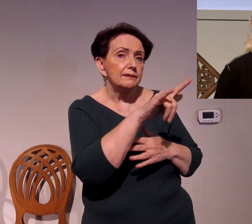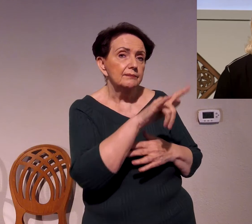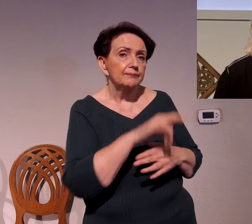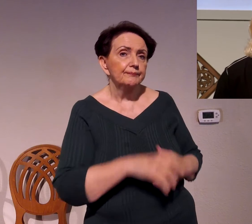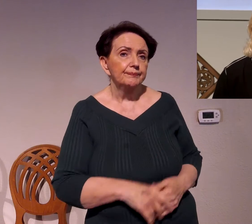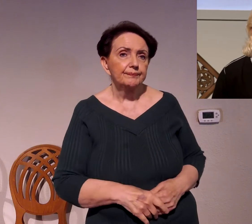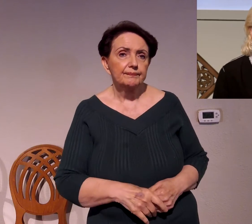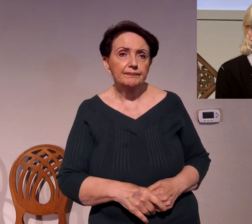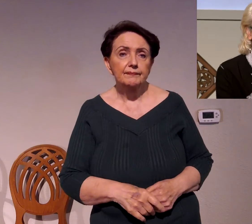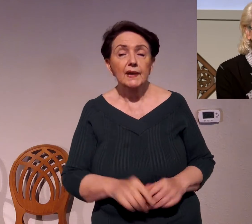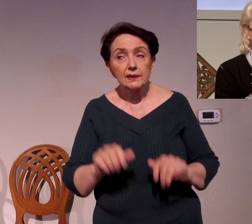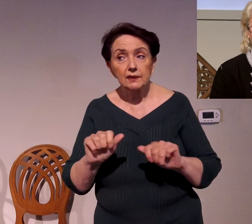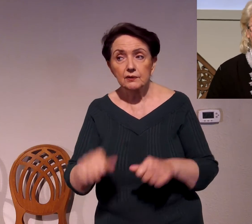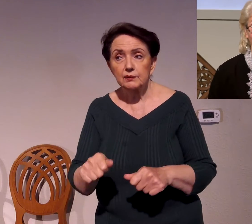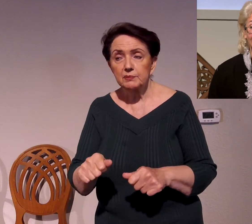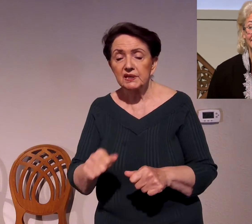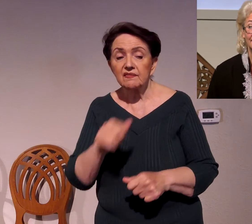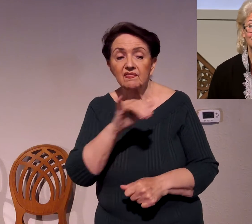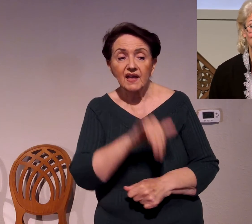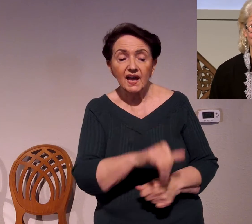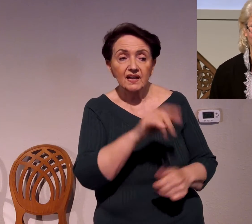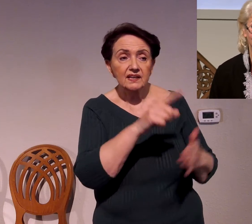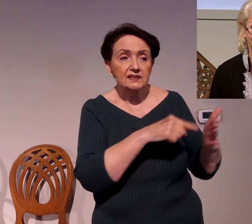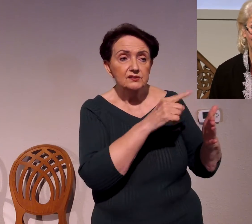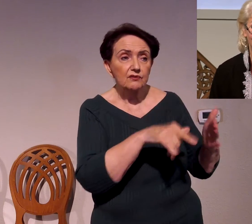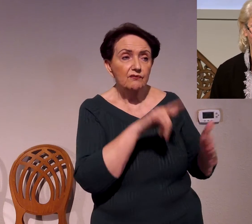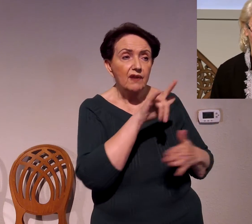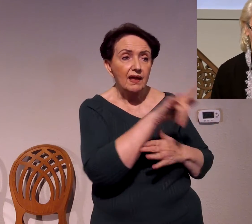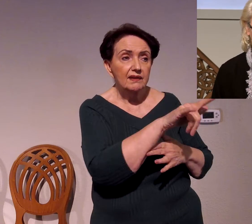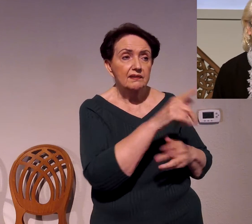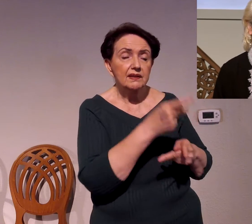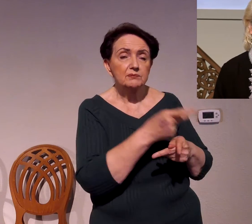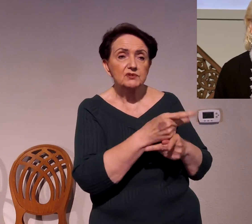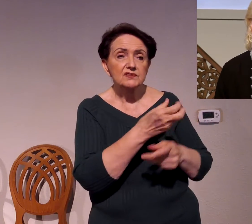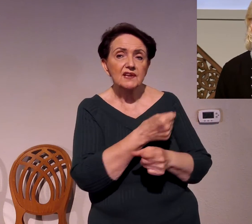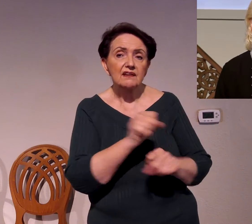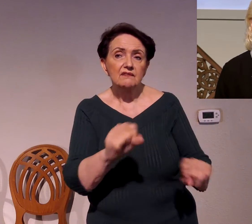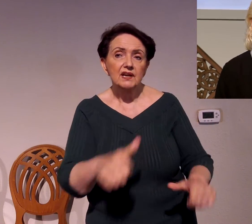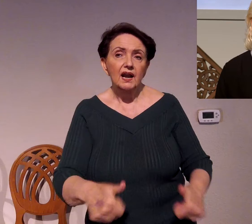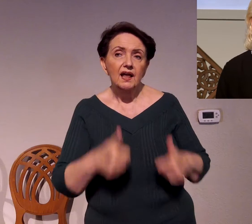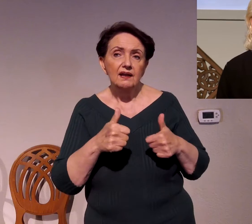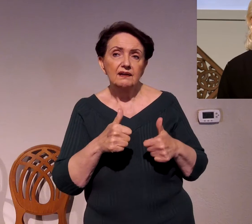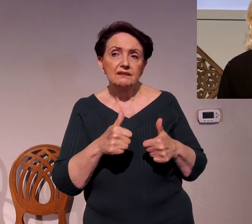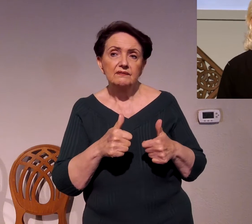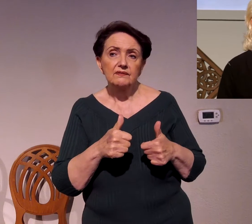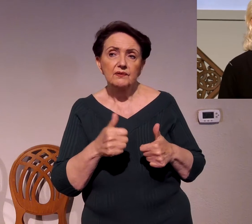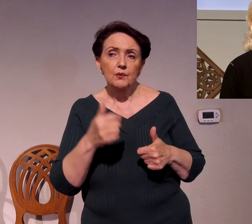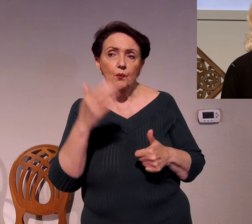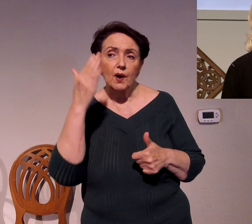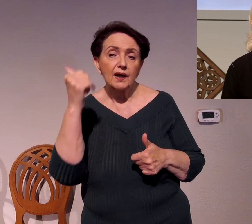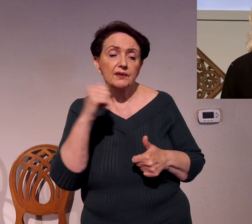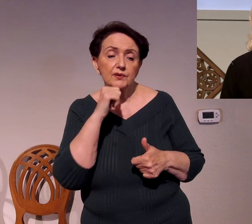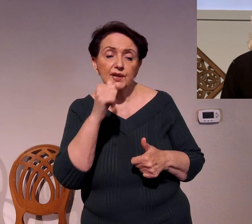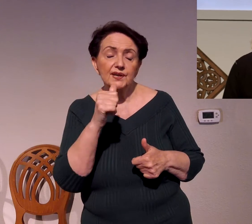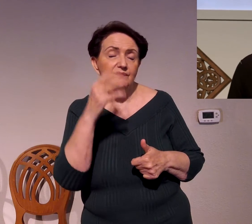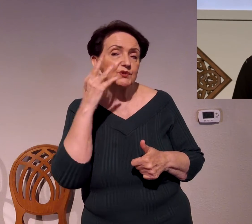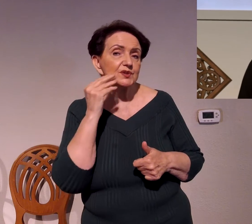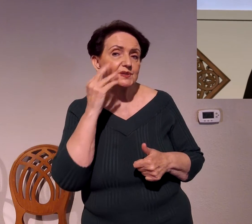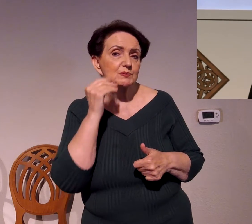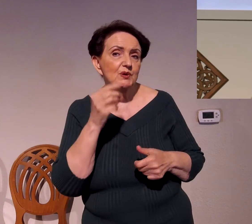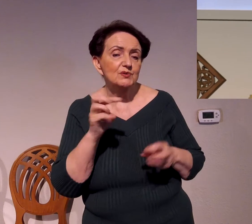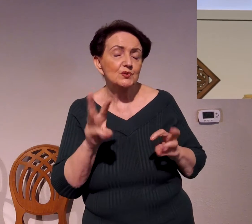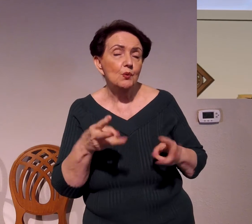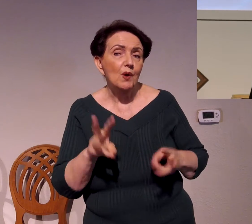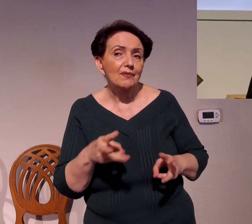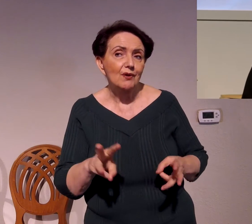And it could be that that canceled flight kept you safe and alive because you didn't go through that weather. And the